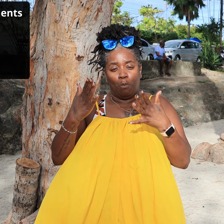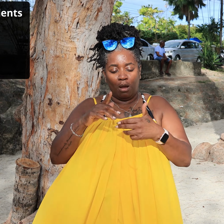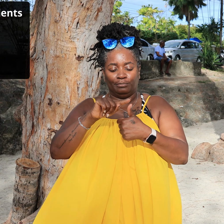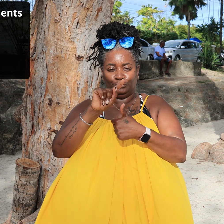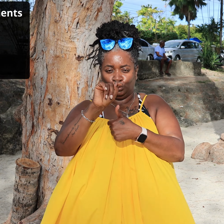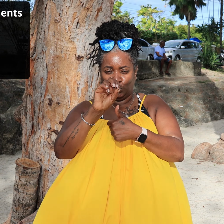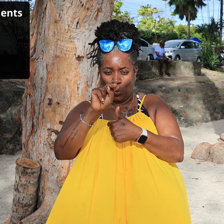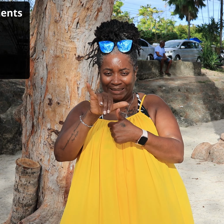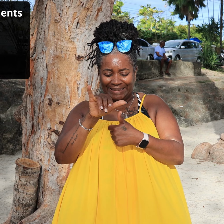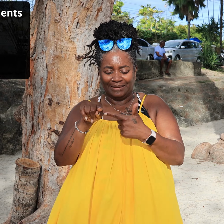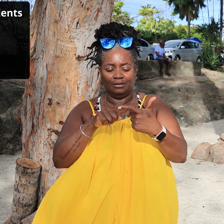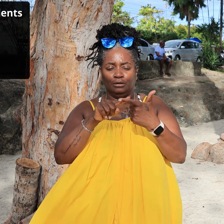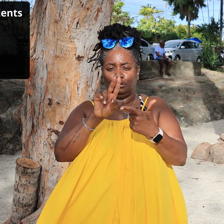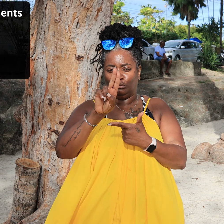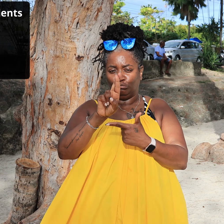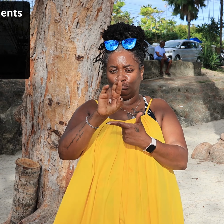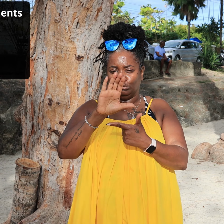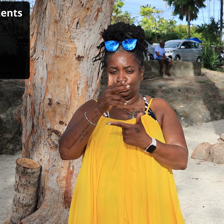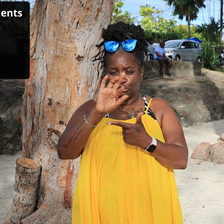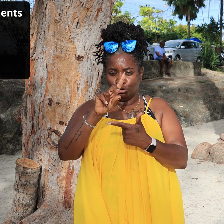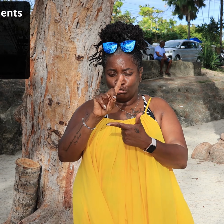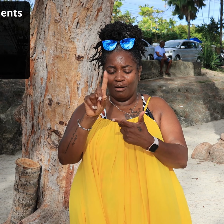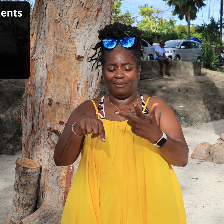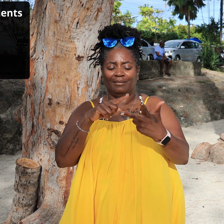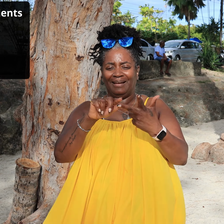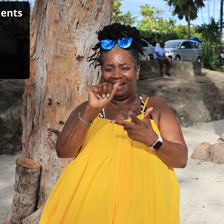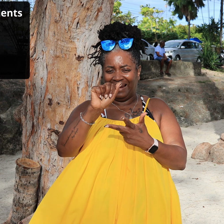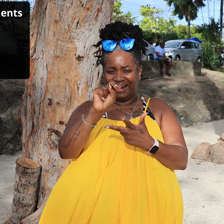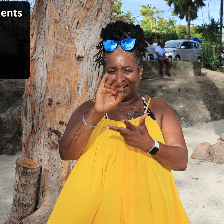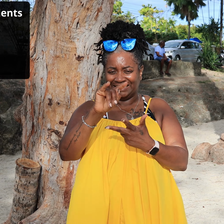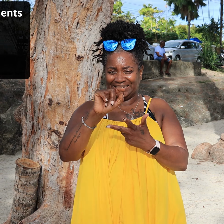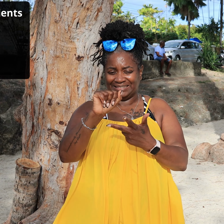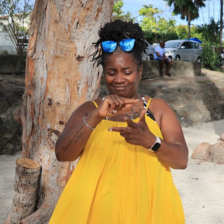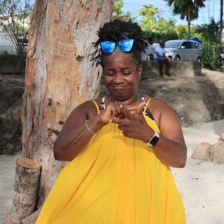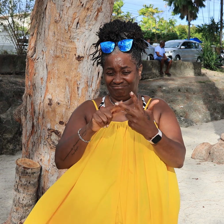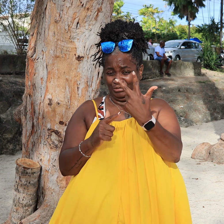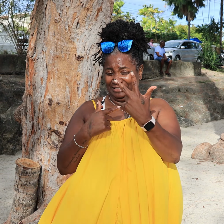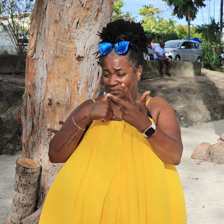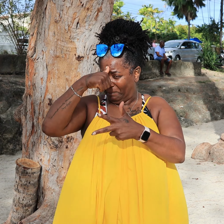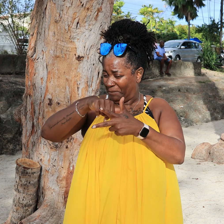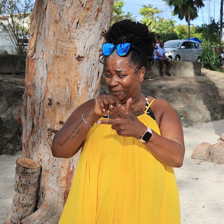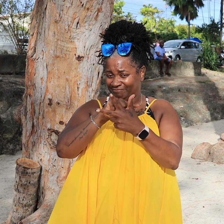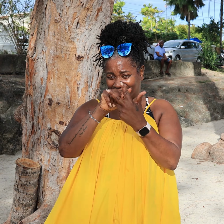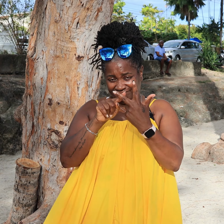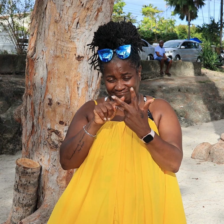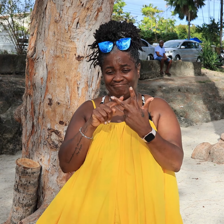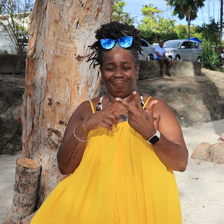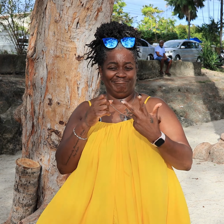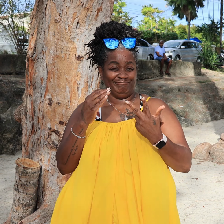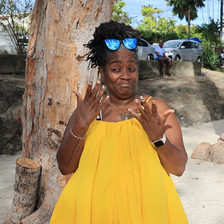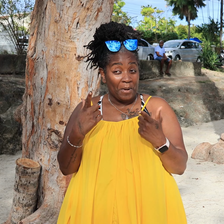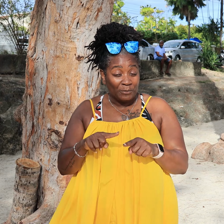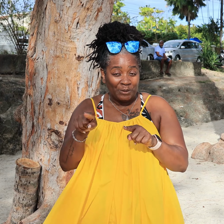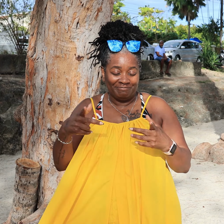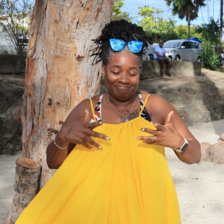names: Tony, Richard, Anita. Those 3 I remember, but what happened to them, I